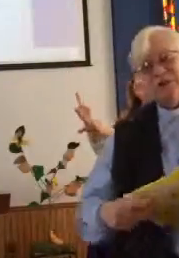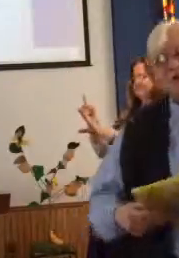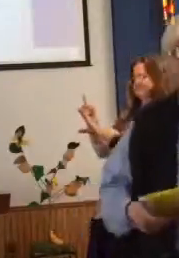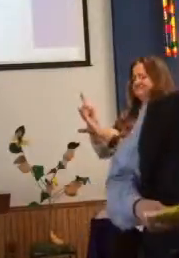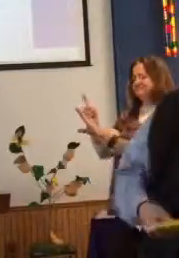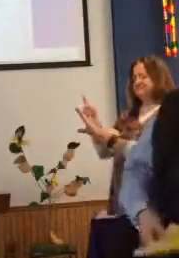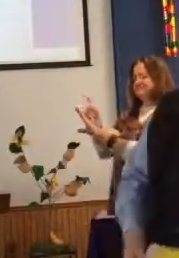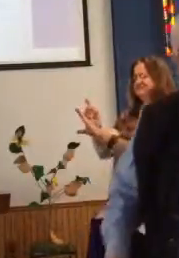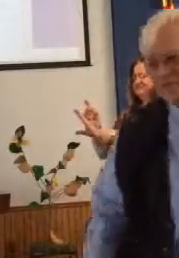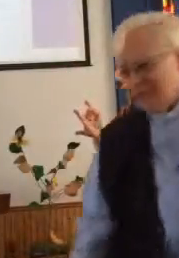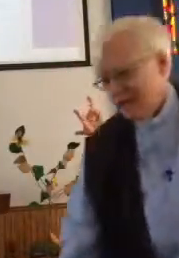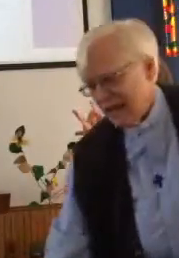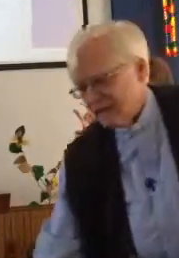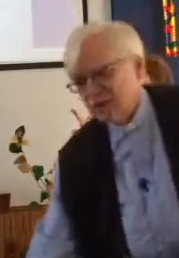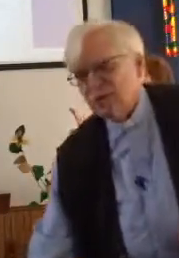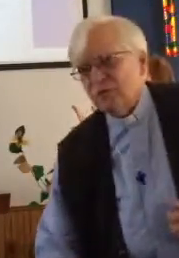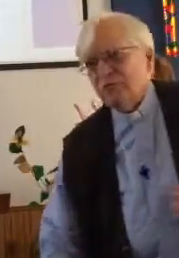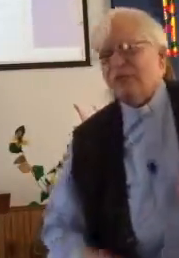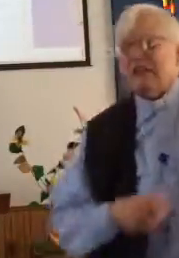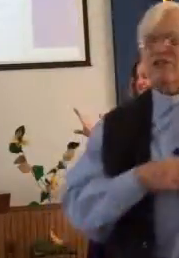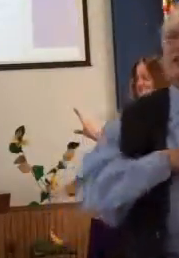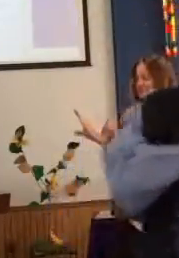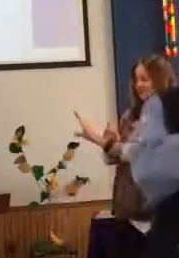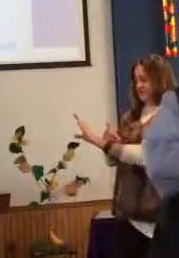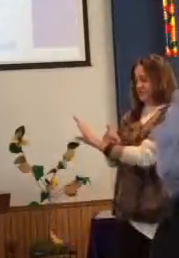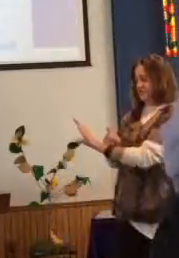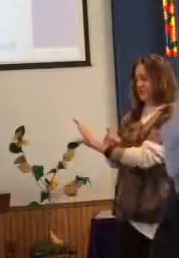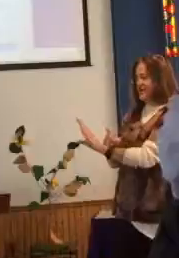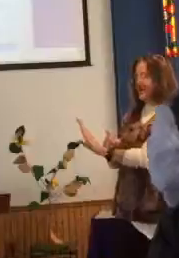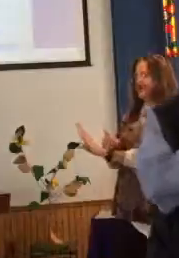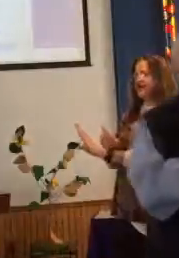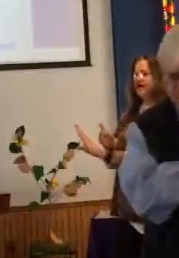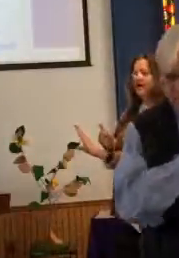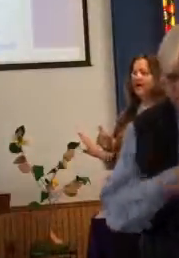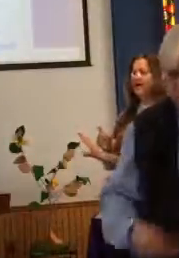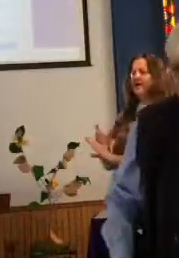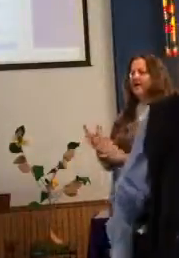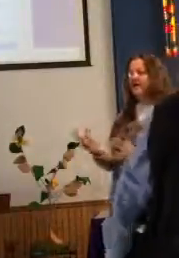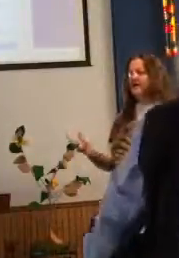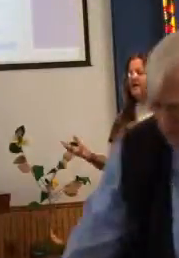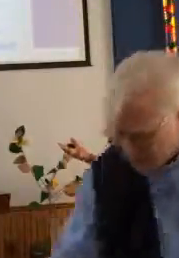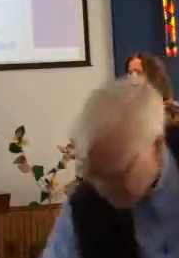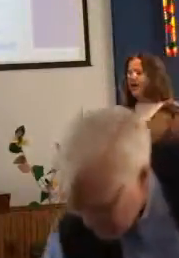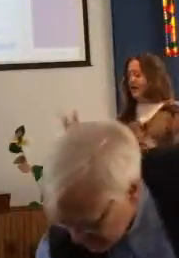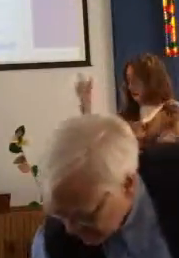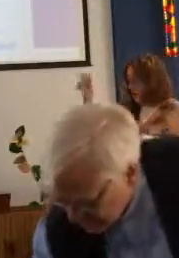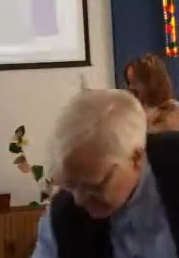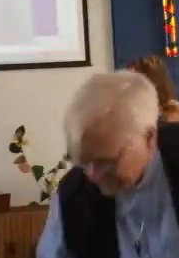And we will continue. Actually, we will finish next week.